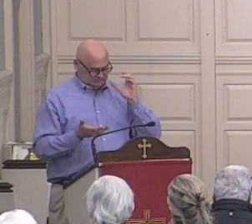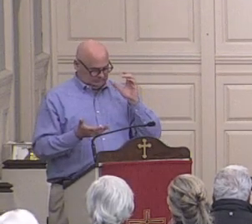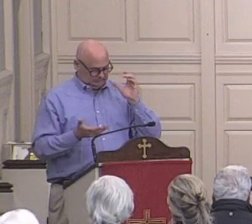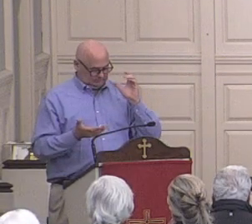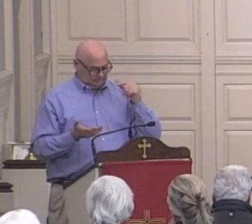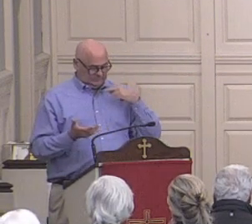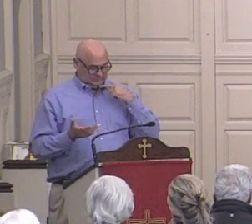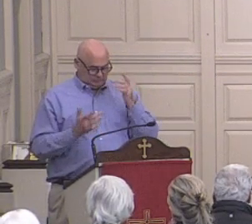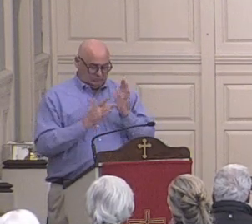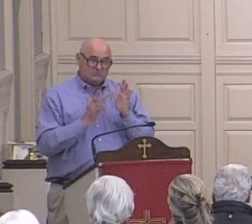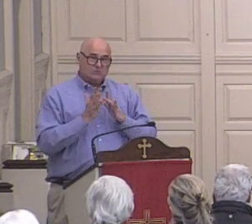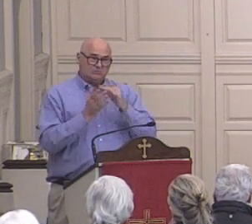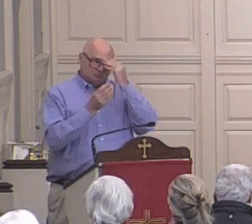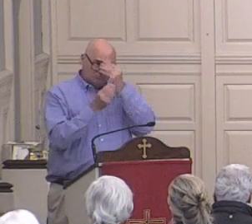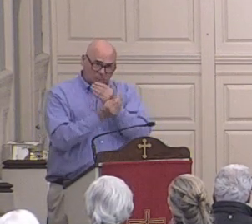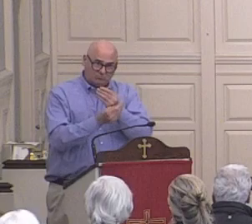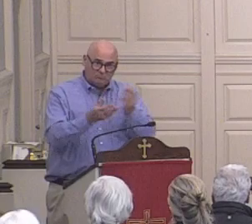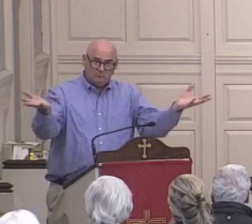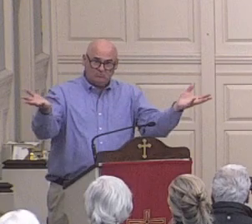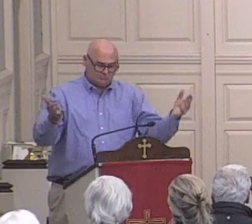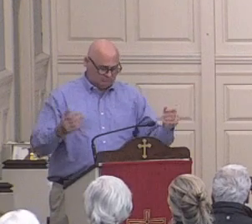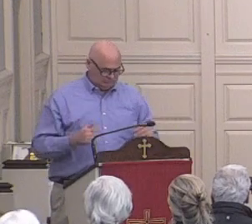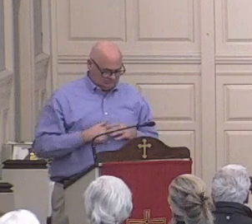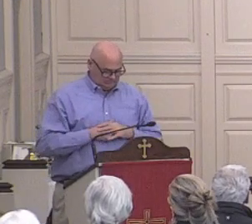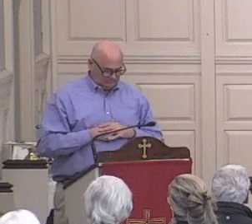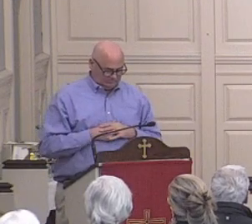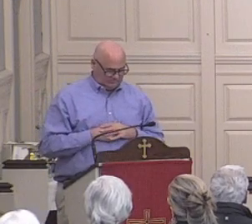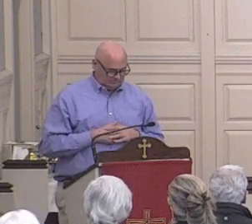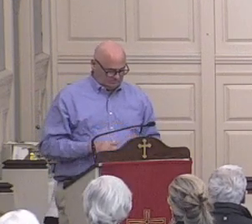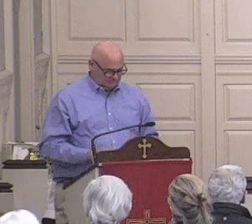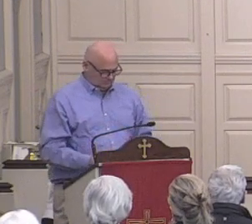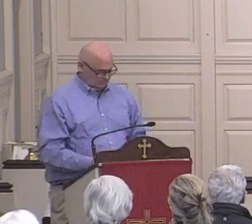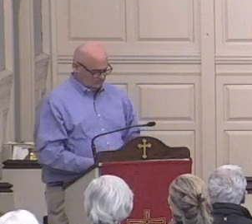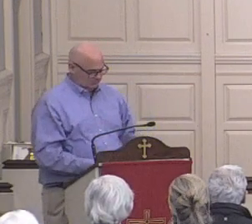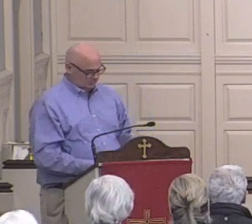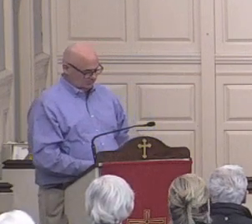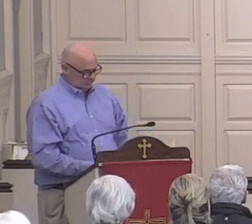it. He said to them,